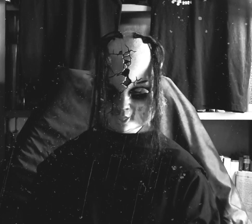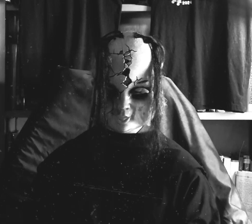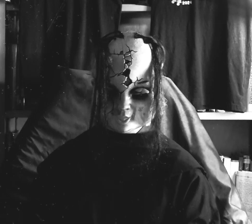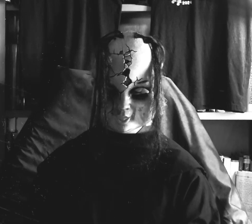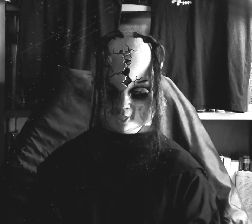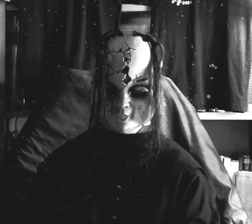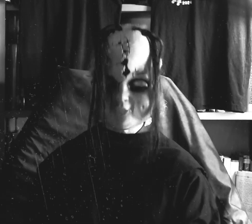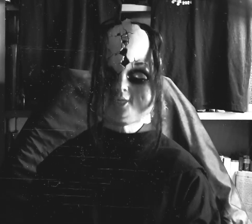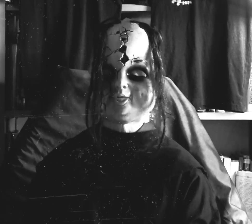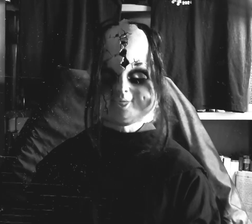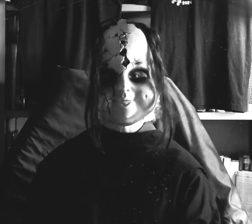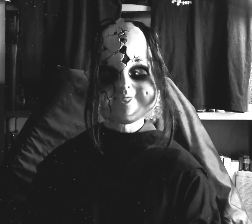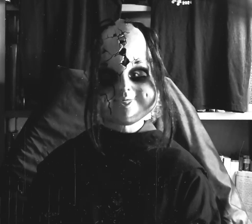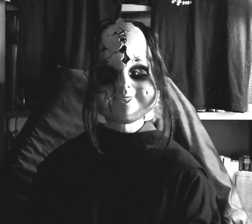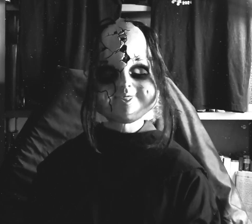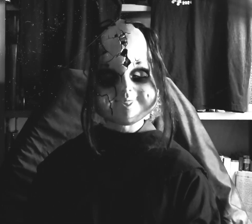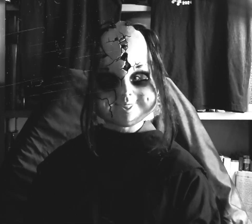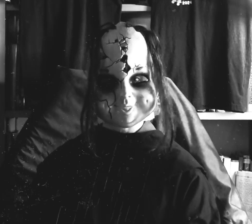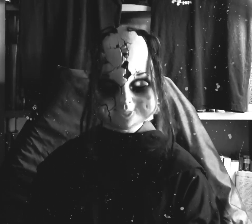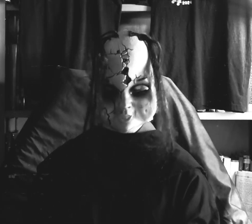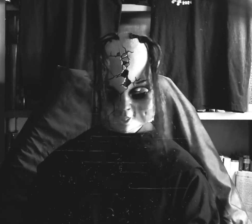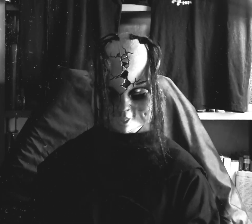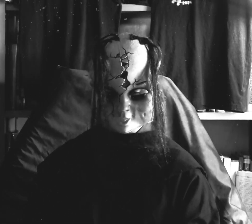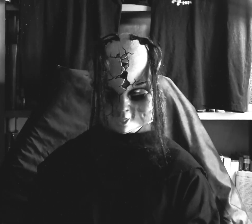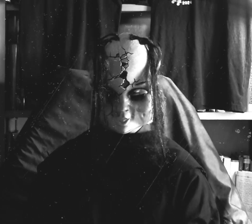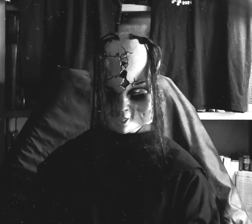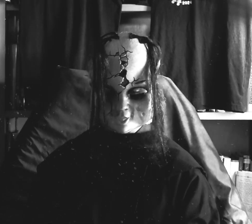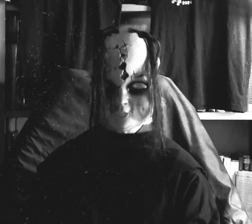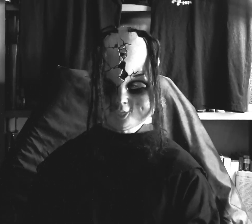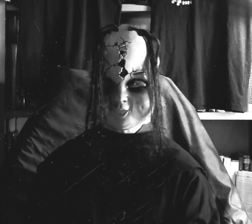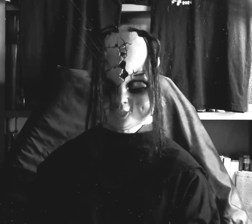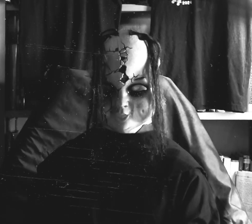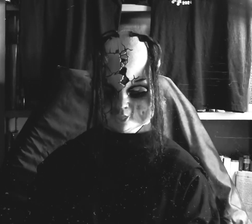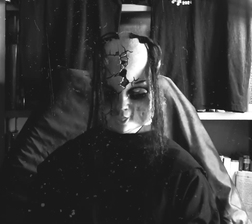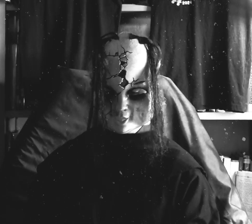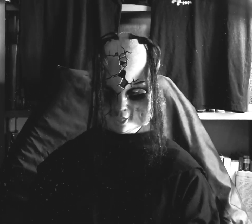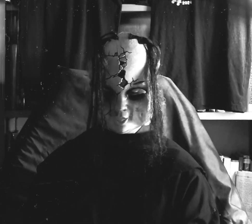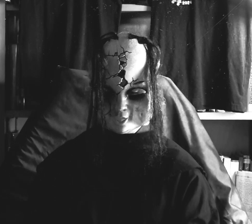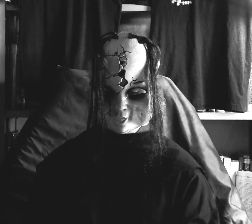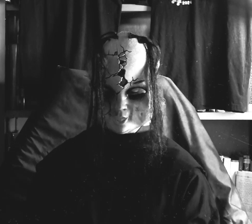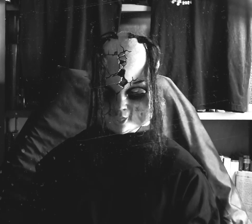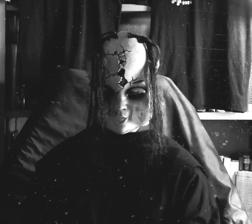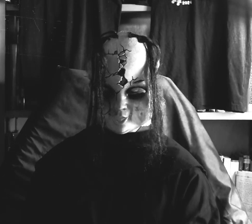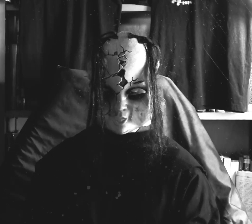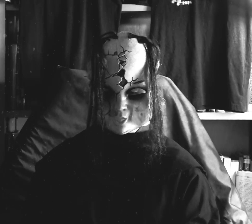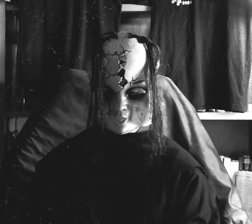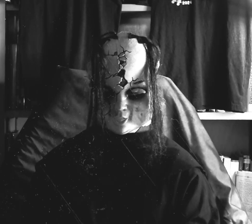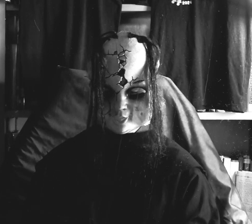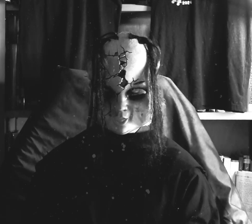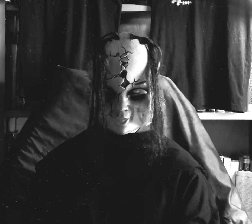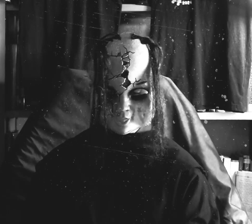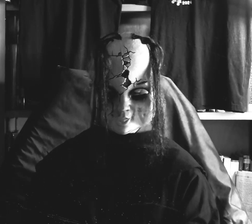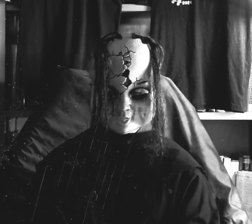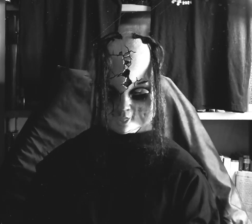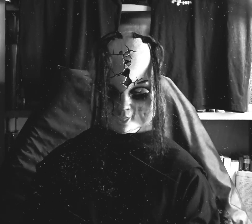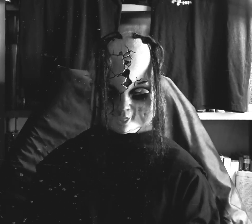Maria. They called her La Llorona, the weeping woman. And by that name, she is known to this